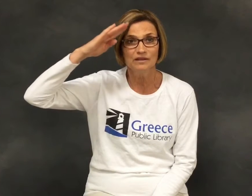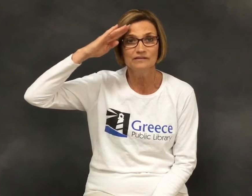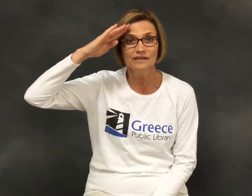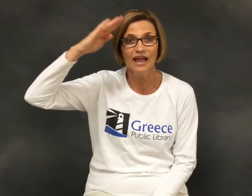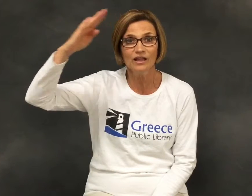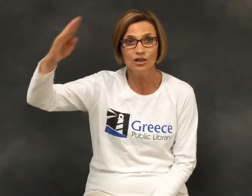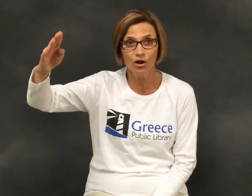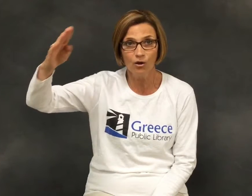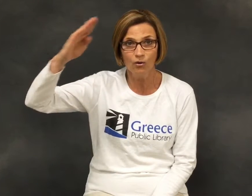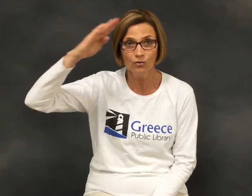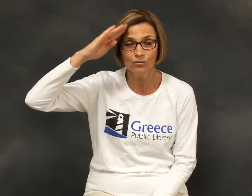means hello.